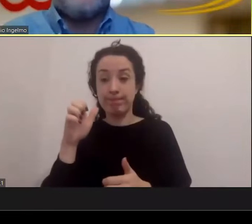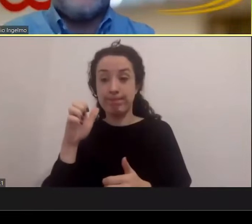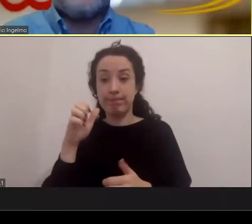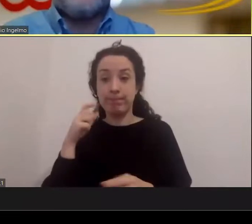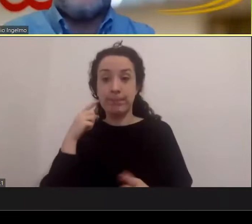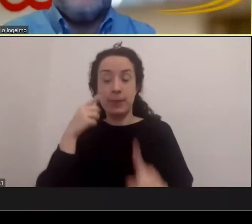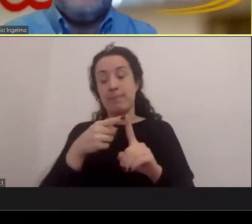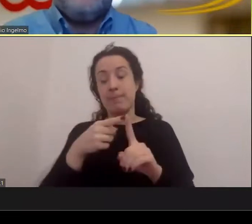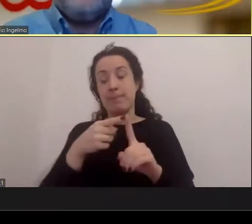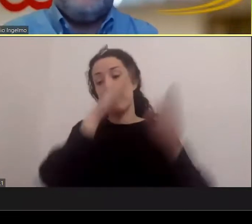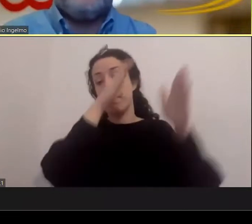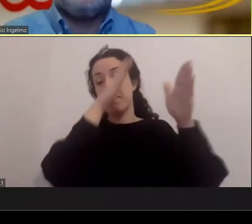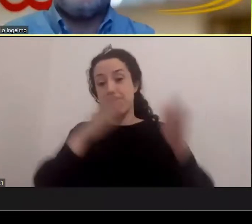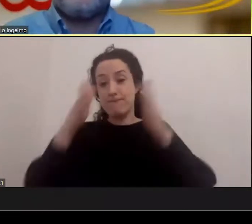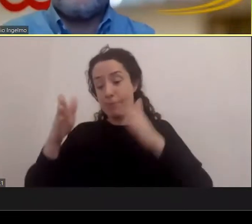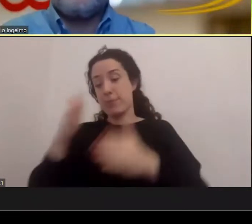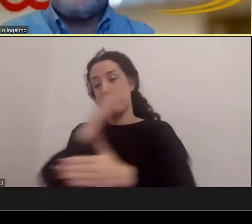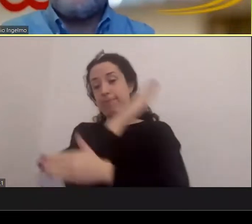persons with disabilities.